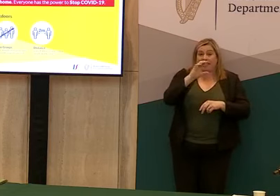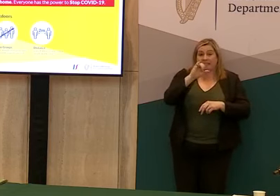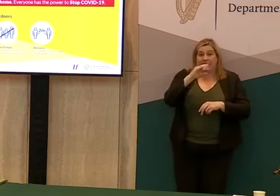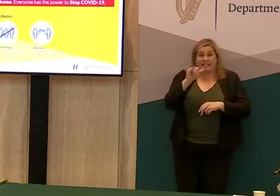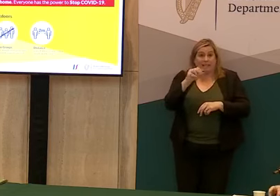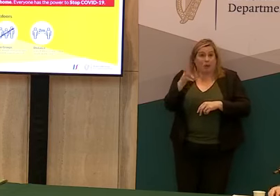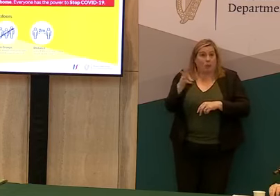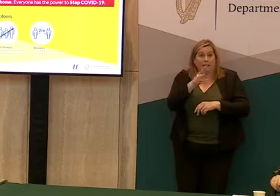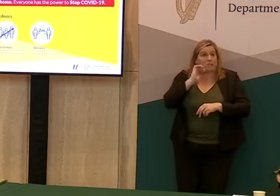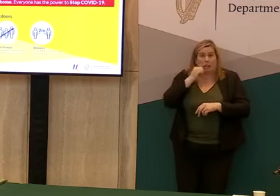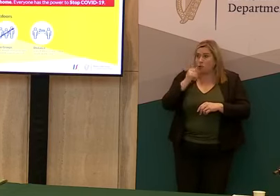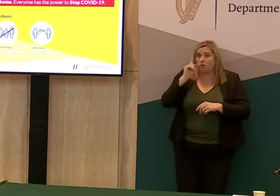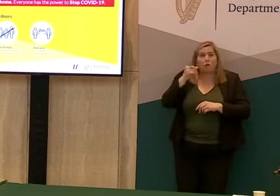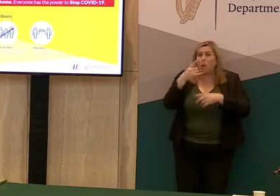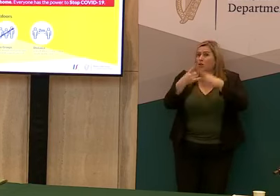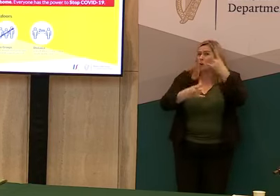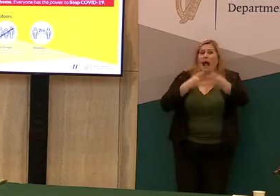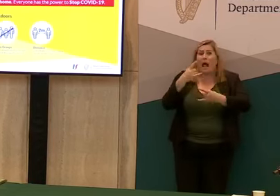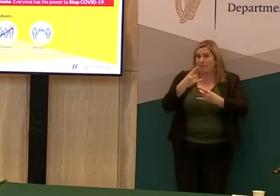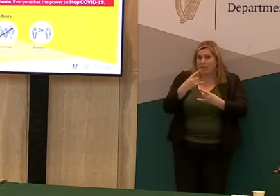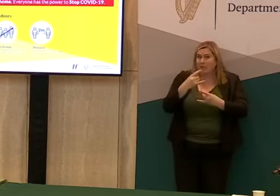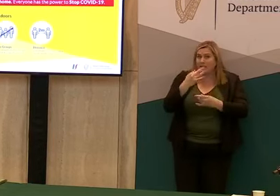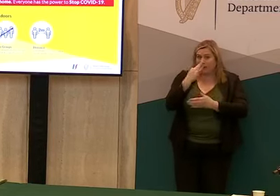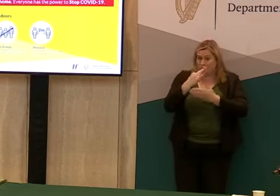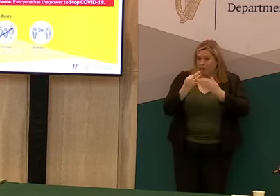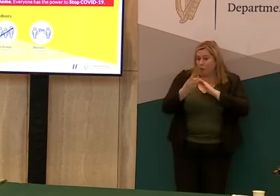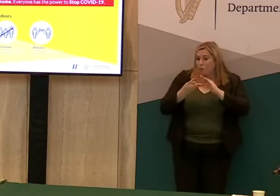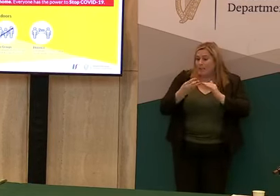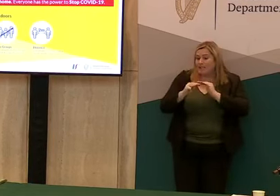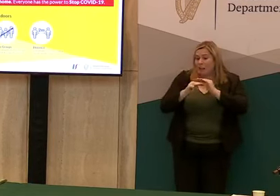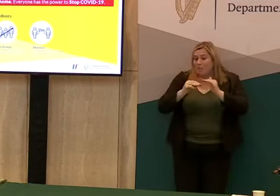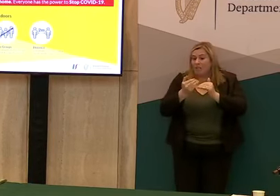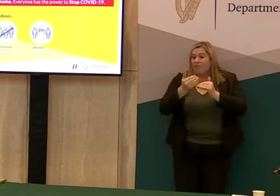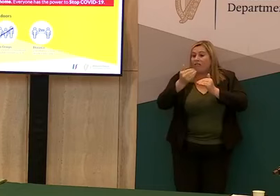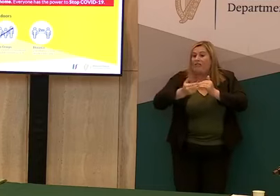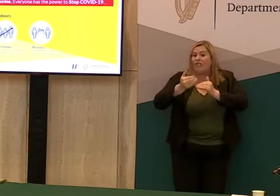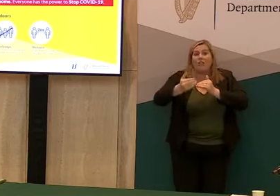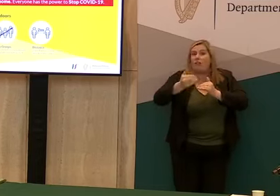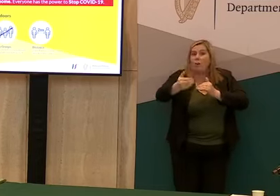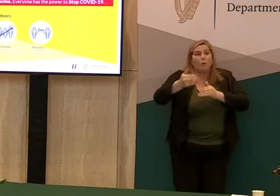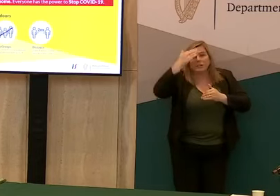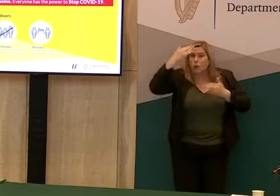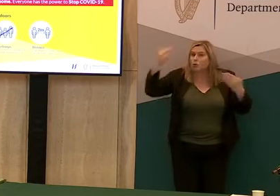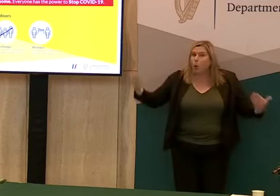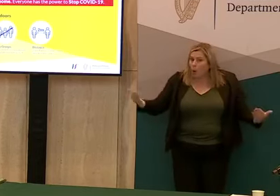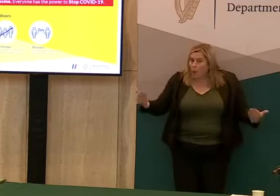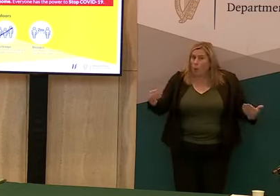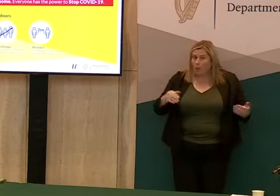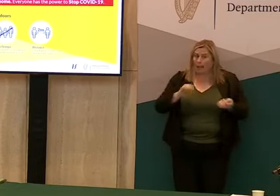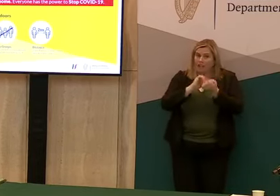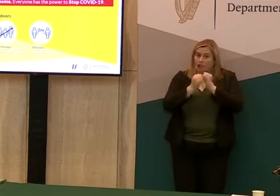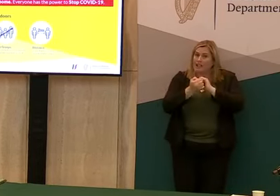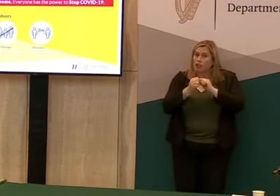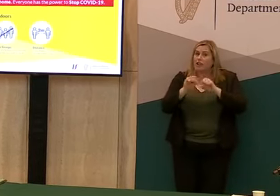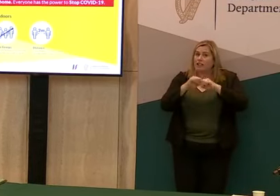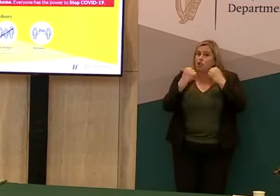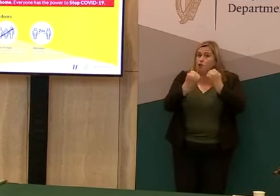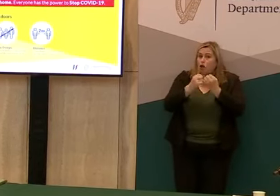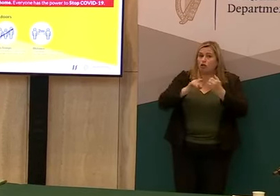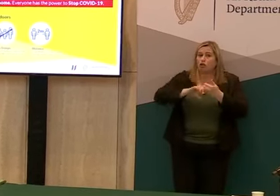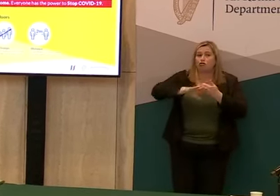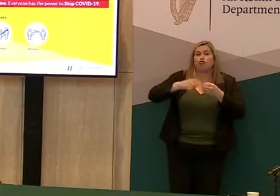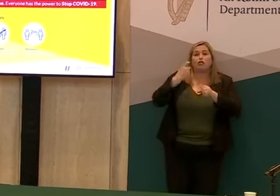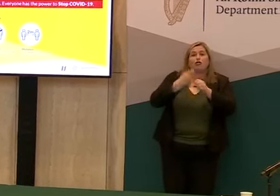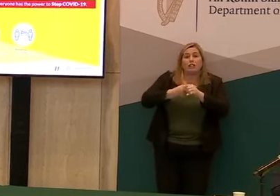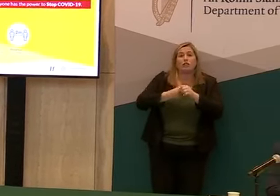weeks or months, whatever is necessary on the basis of any change in case definition or any change in the social measures that were brought in. Thanks, George.